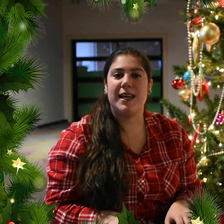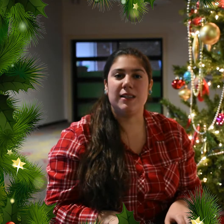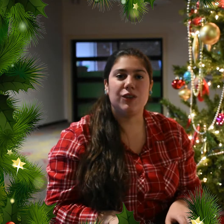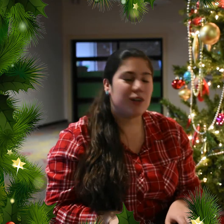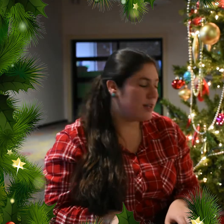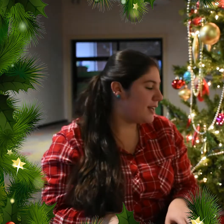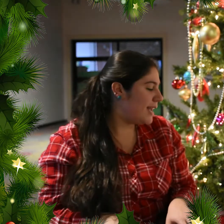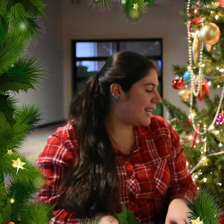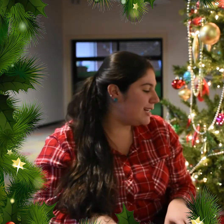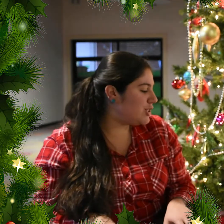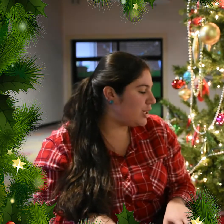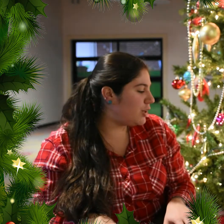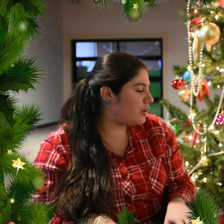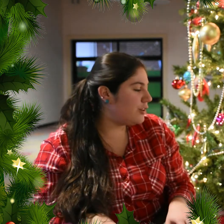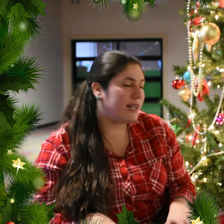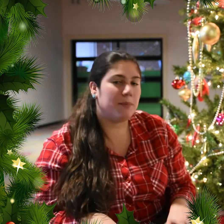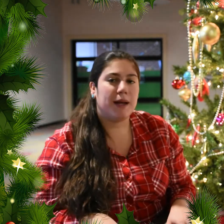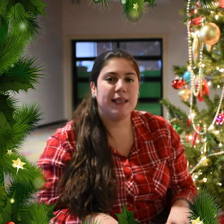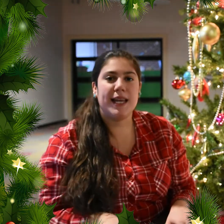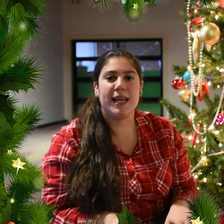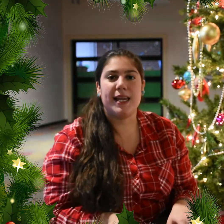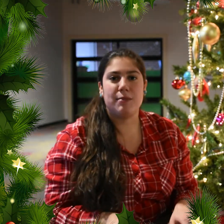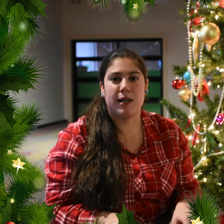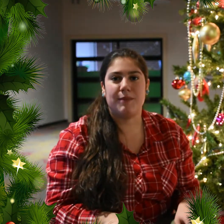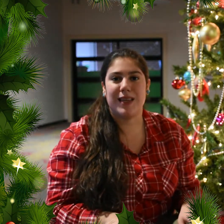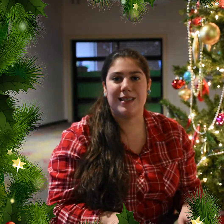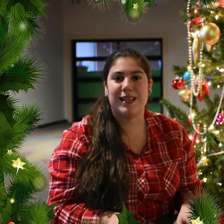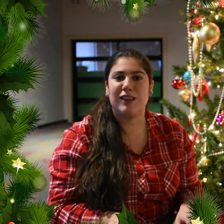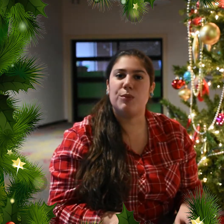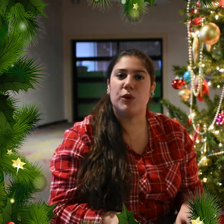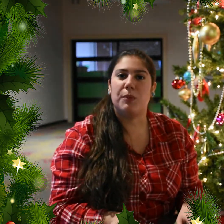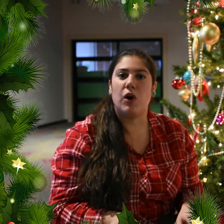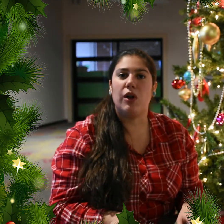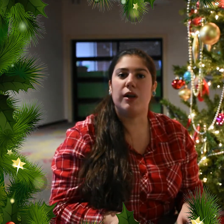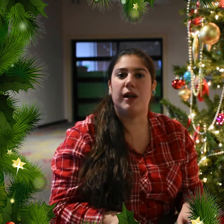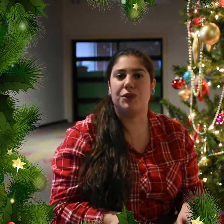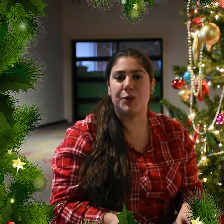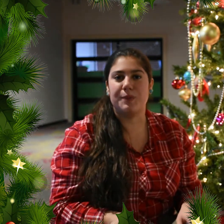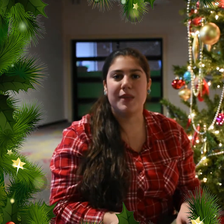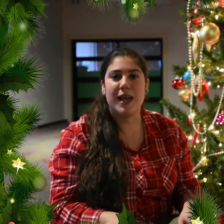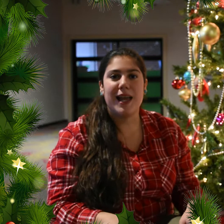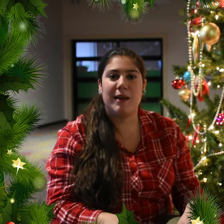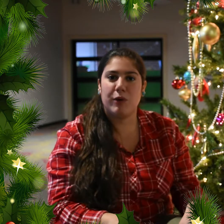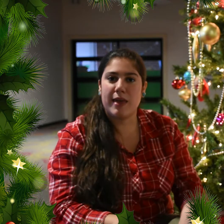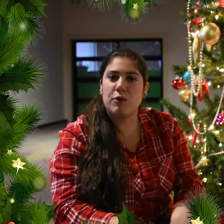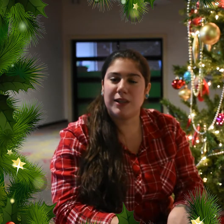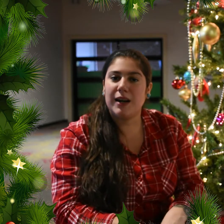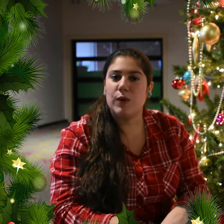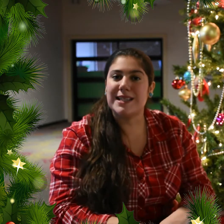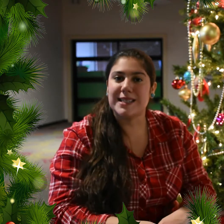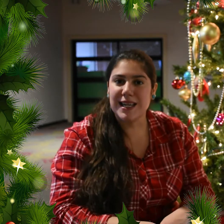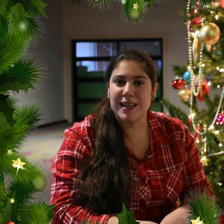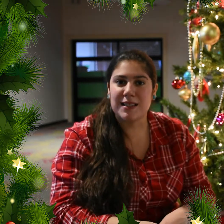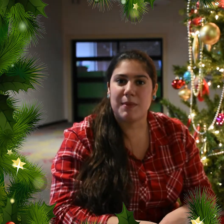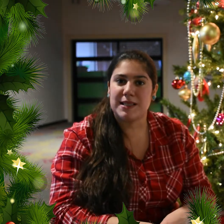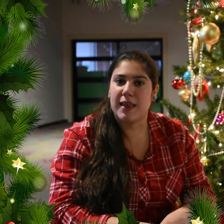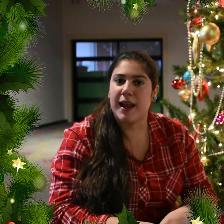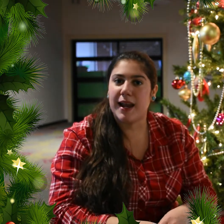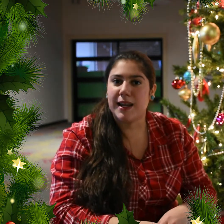leído El Chico del Pan de Jengibre, escrito por Paul Galdon. Les voy a demostrar algunas señas basadas en el libro